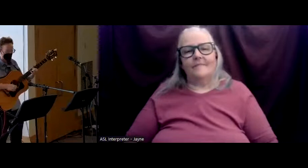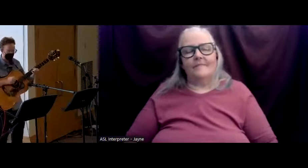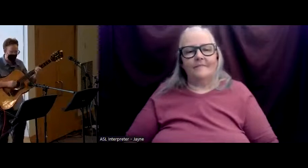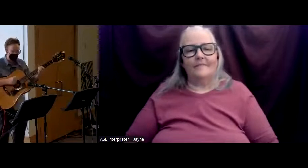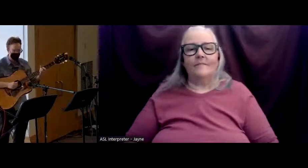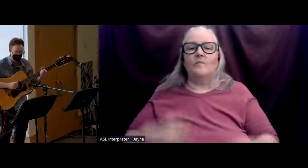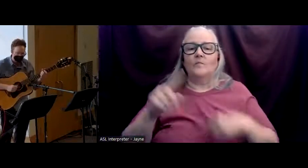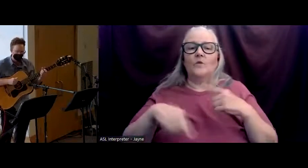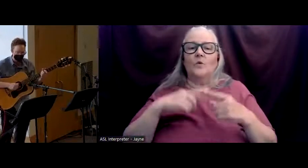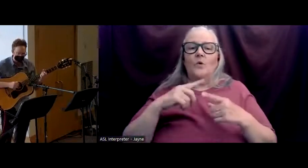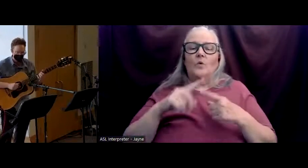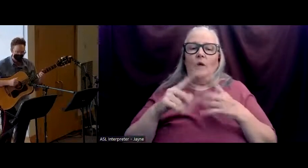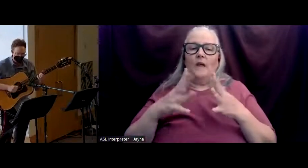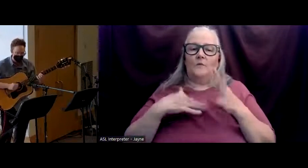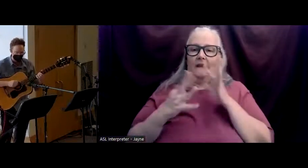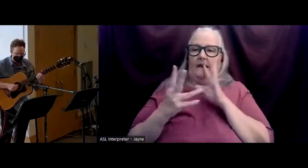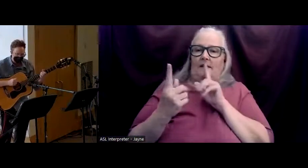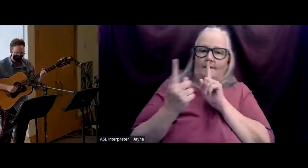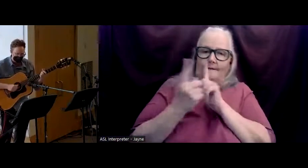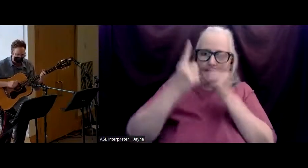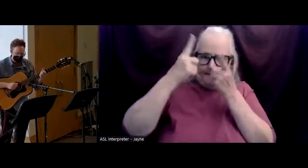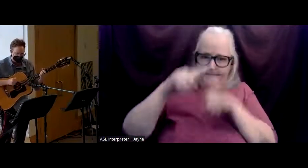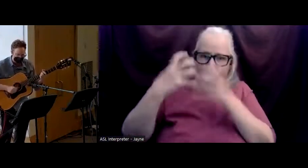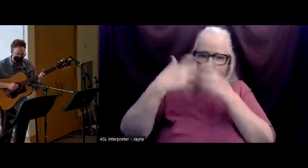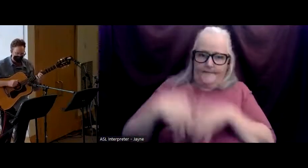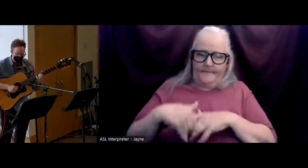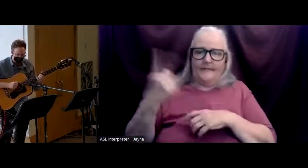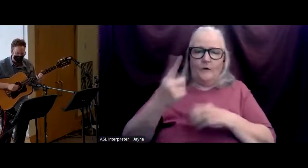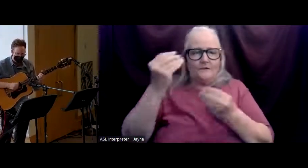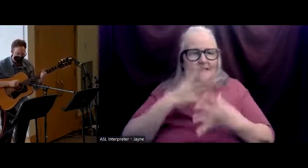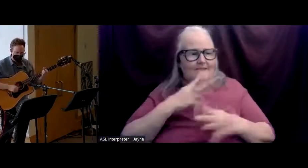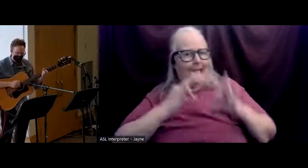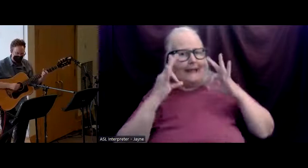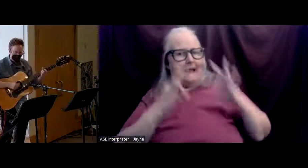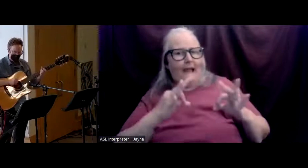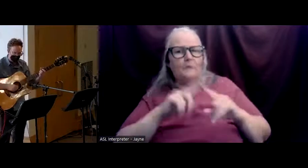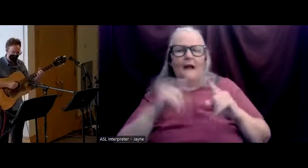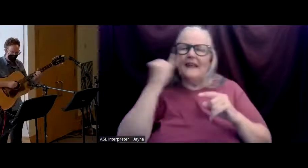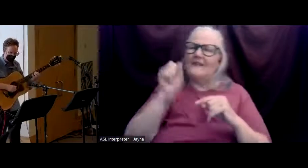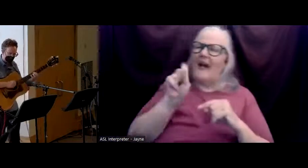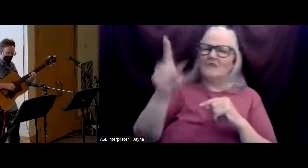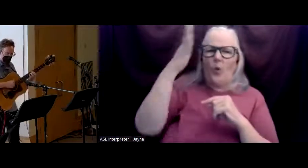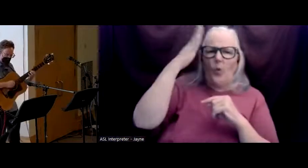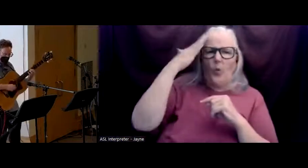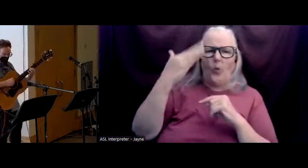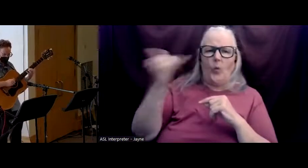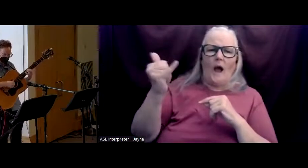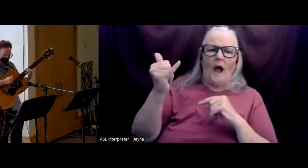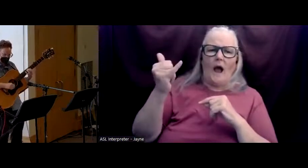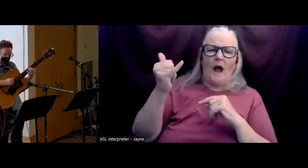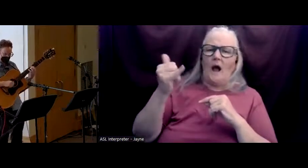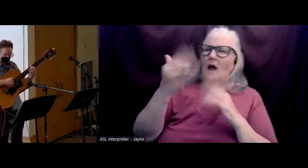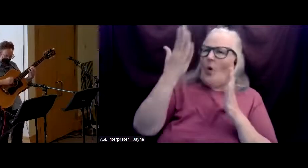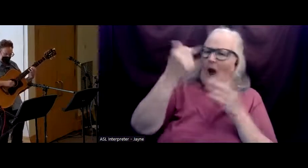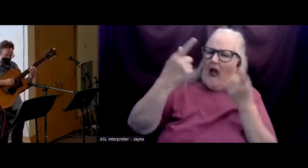When we patch things up, they say a job well done, but when we ask the question why, where did the rips come